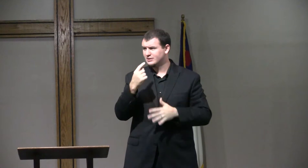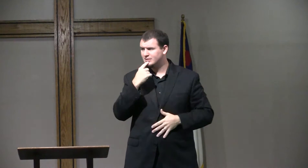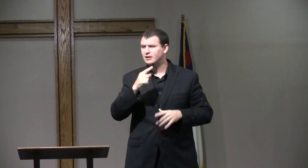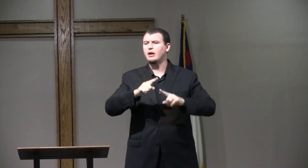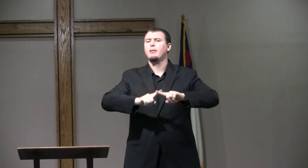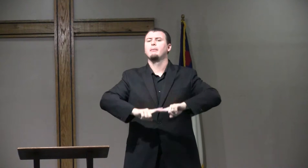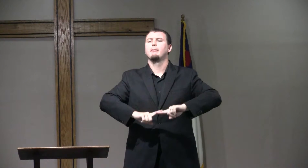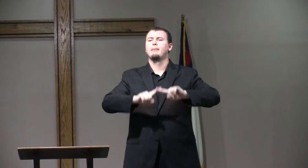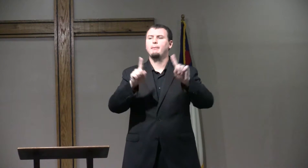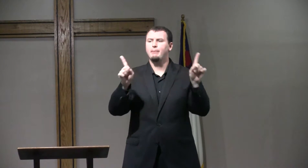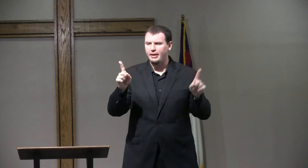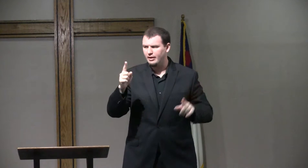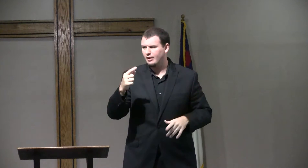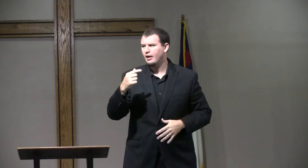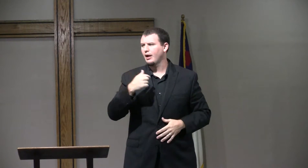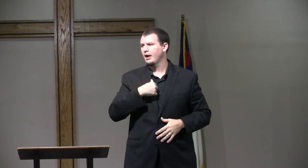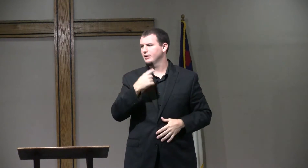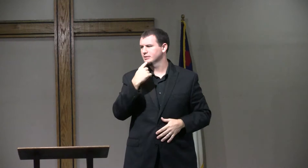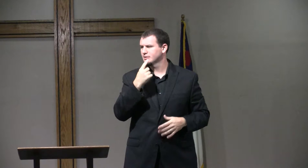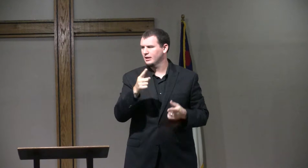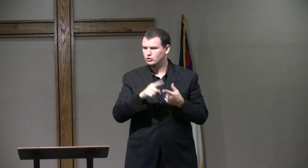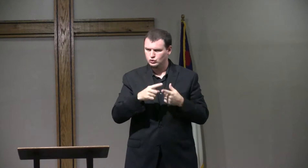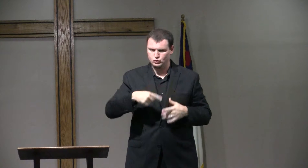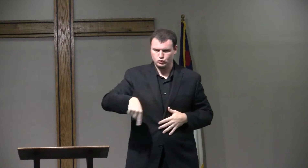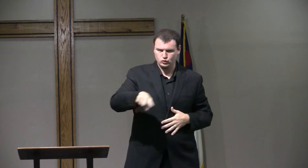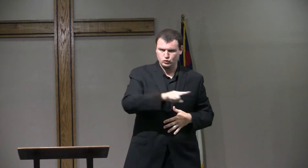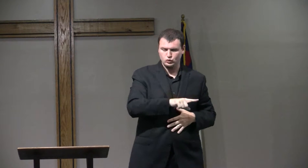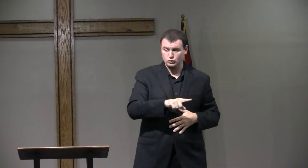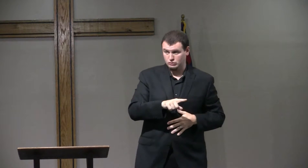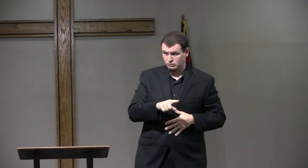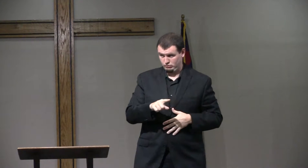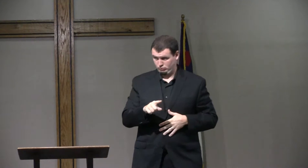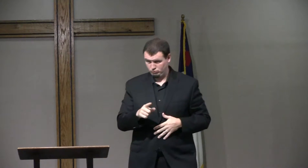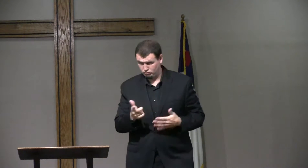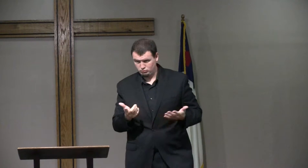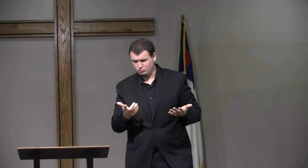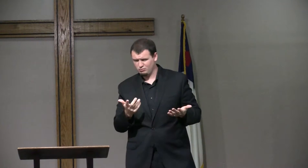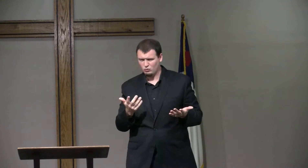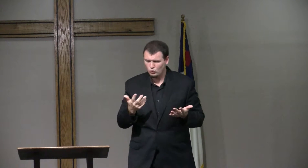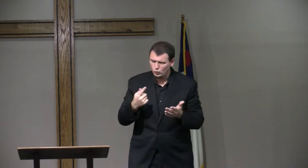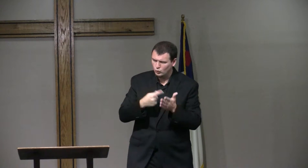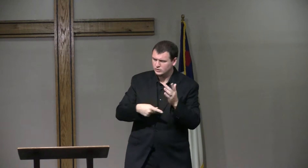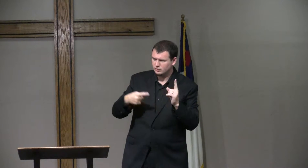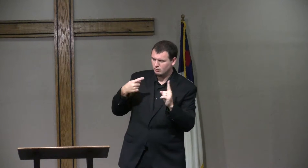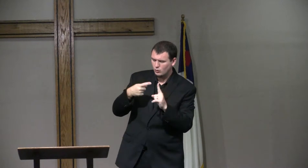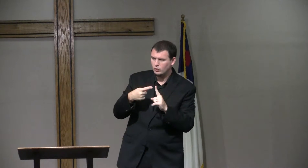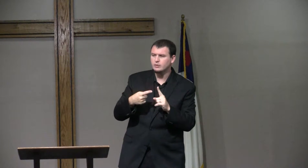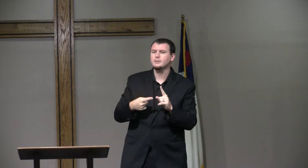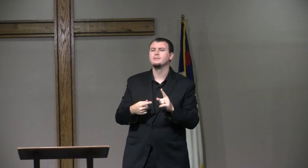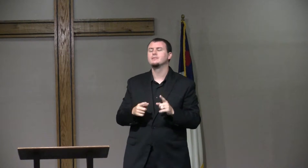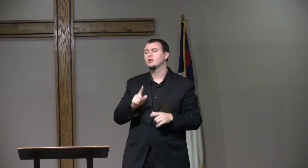This phrase is said 6 times here. Jesus says, but I say unto